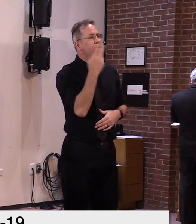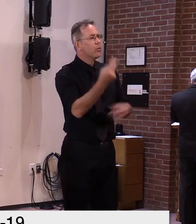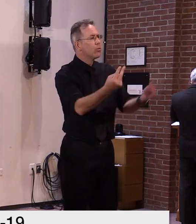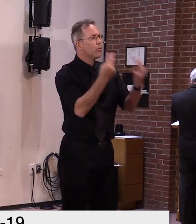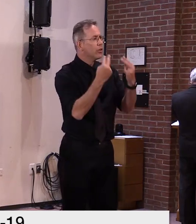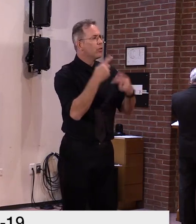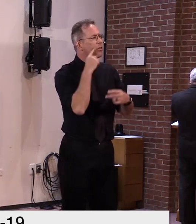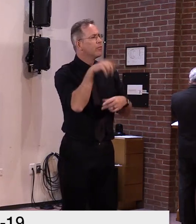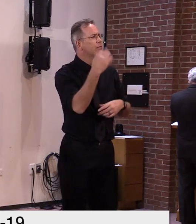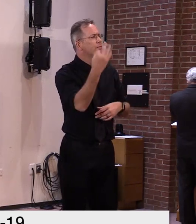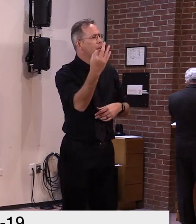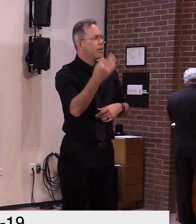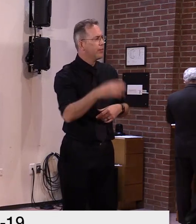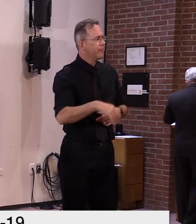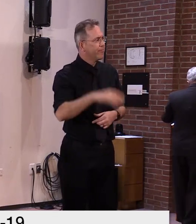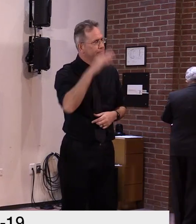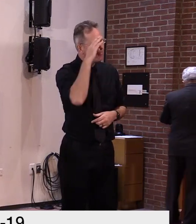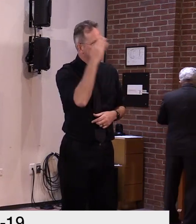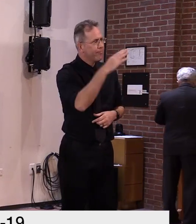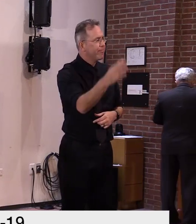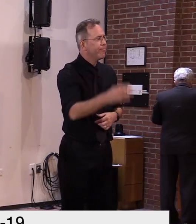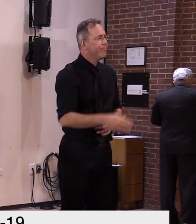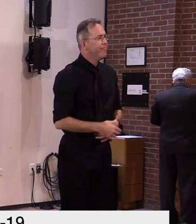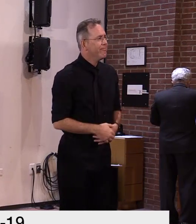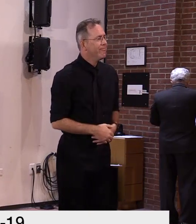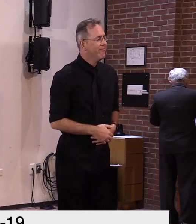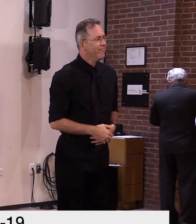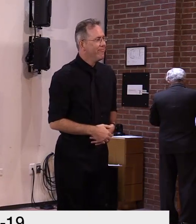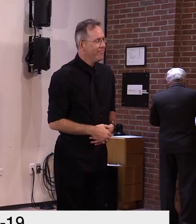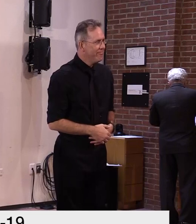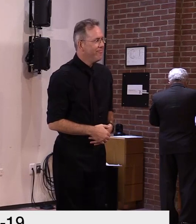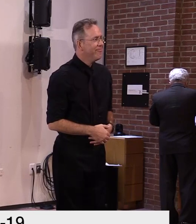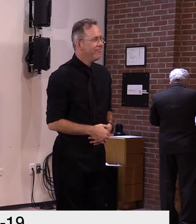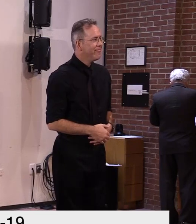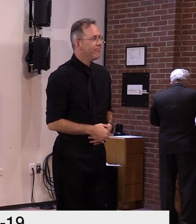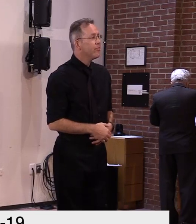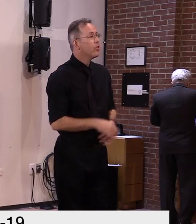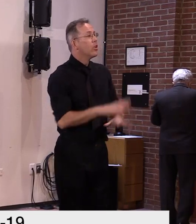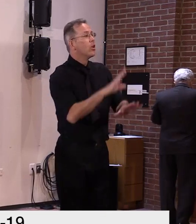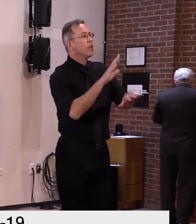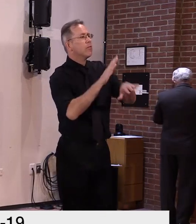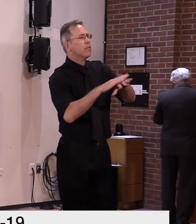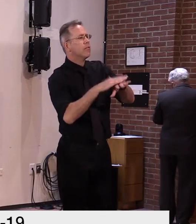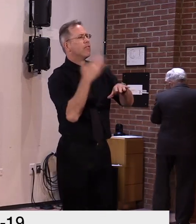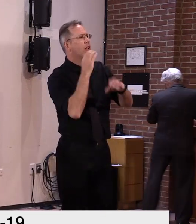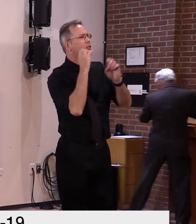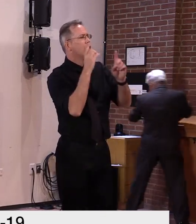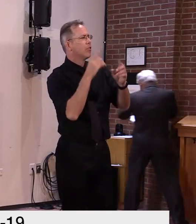and we'll see you again on Friday for the education update. Thank you.